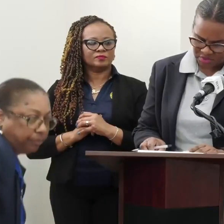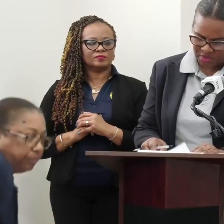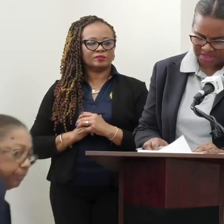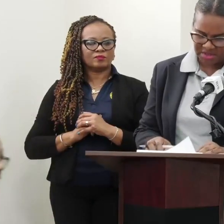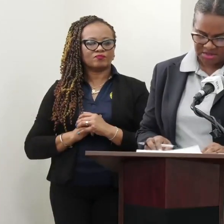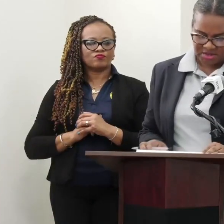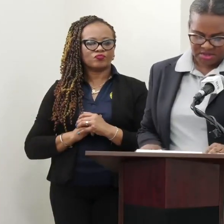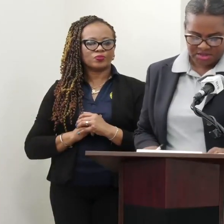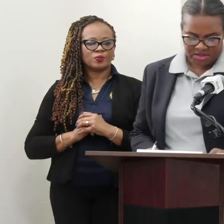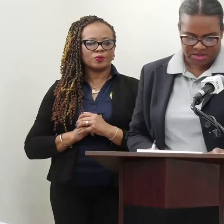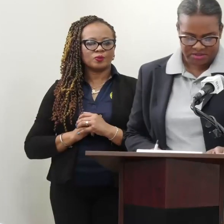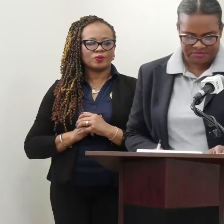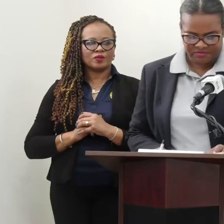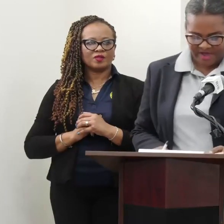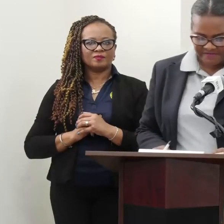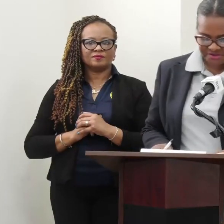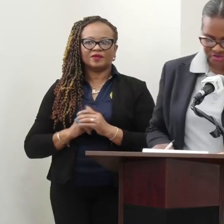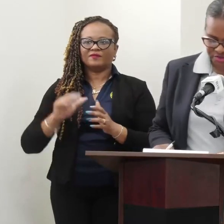528. Okay.